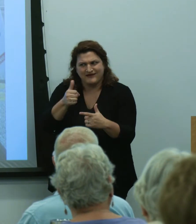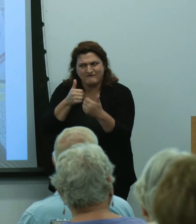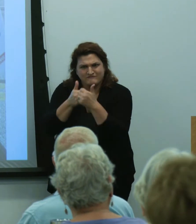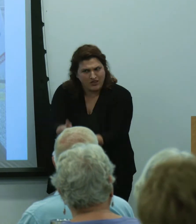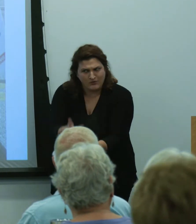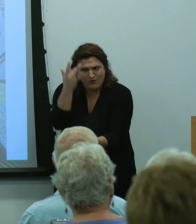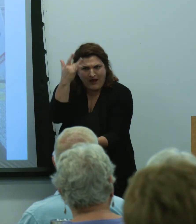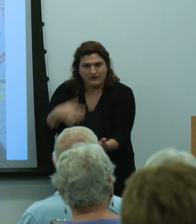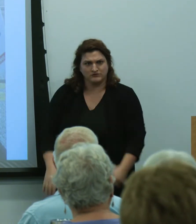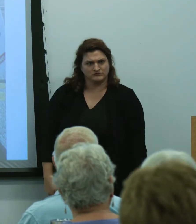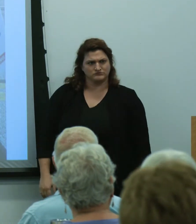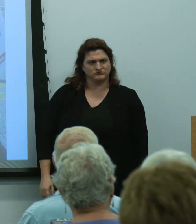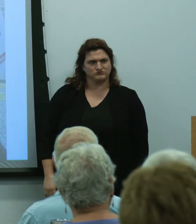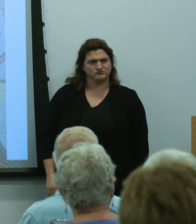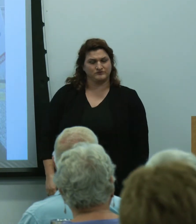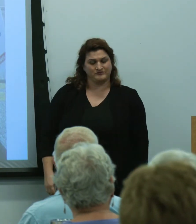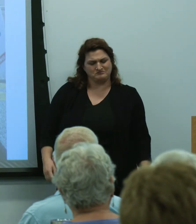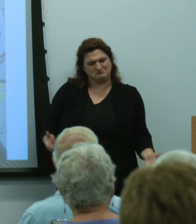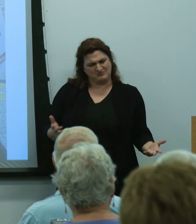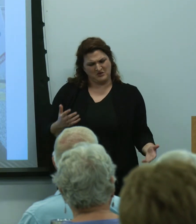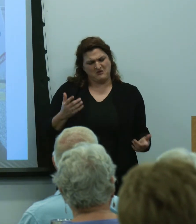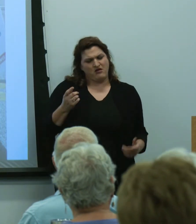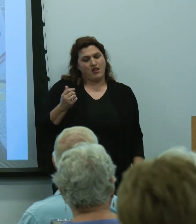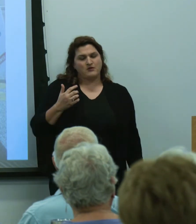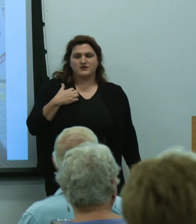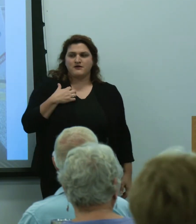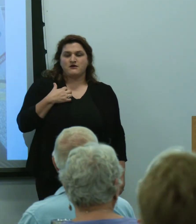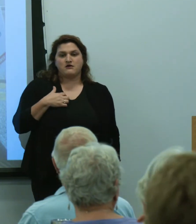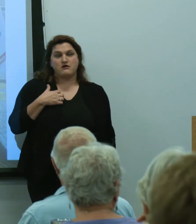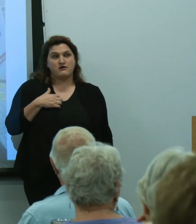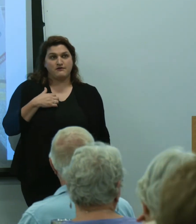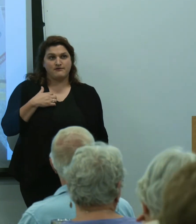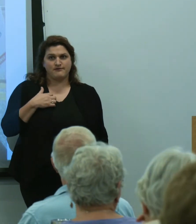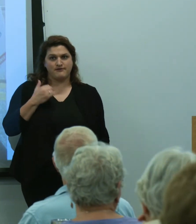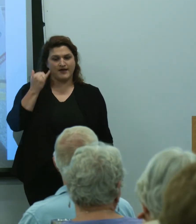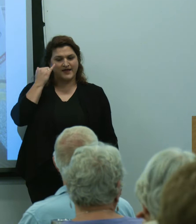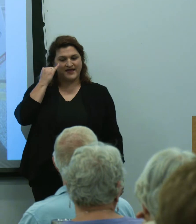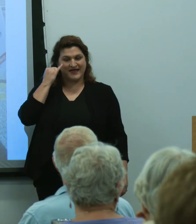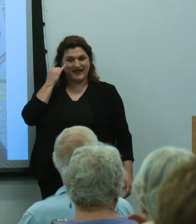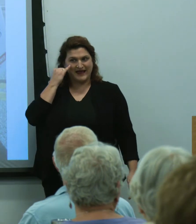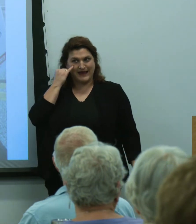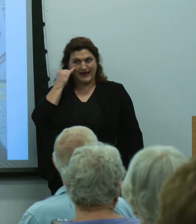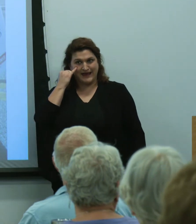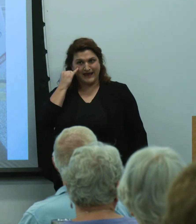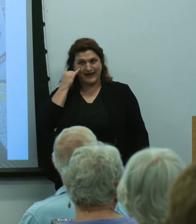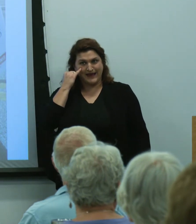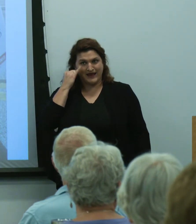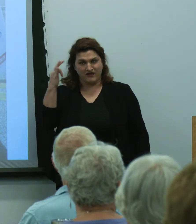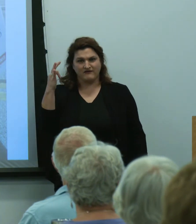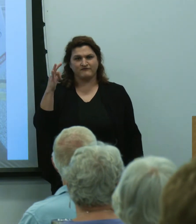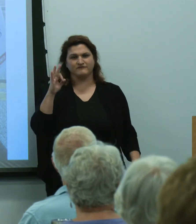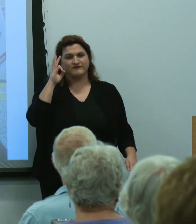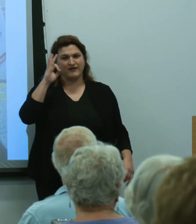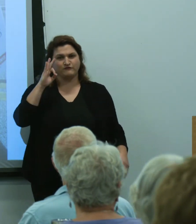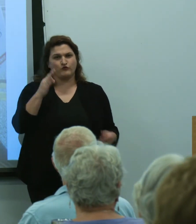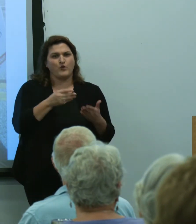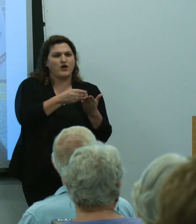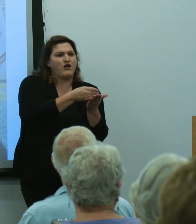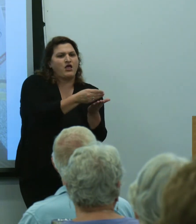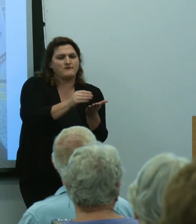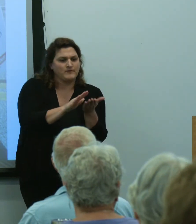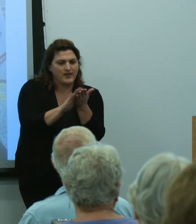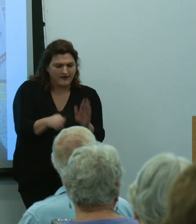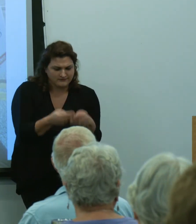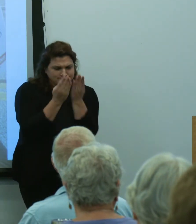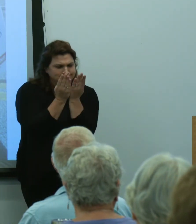rules? We get kind of irritated if somebody didn't follow the rules when they were playing bridge, right? We would